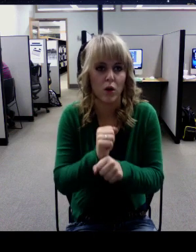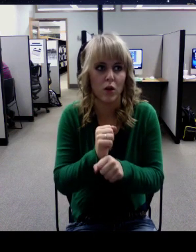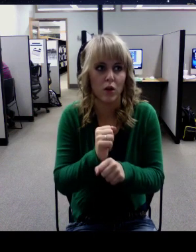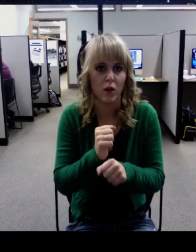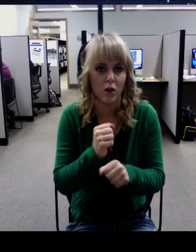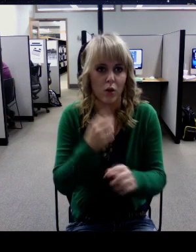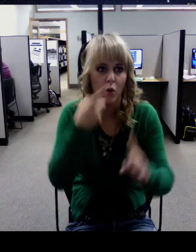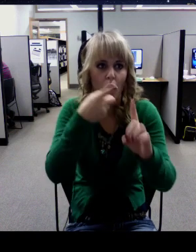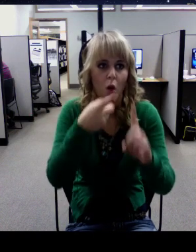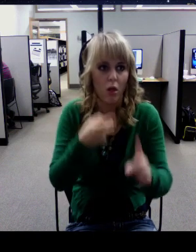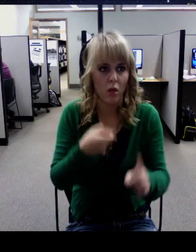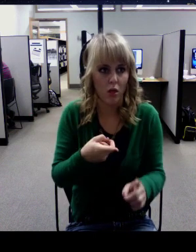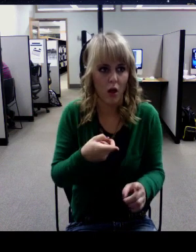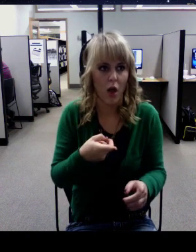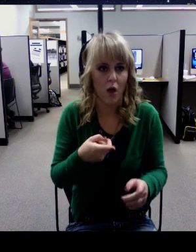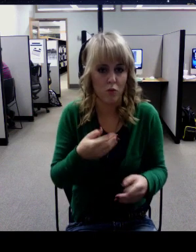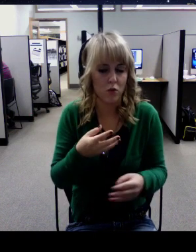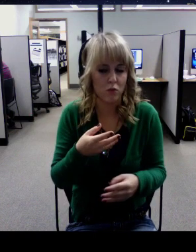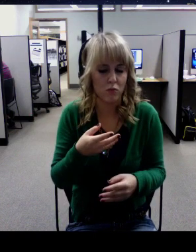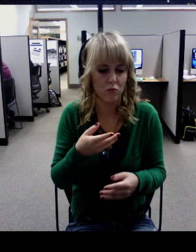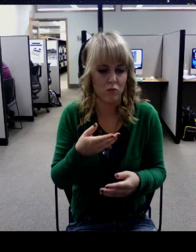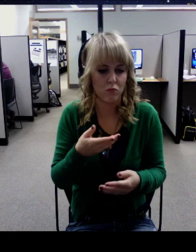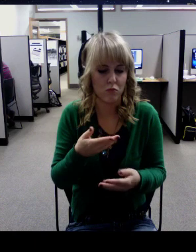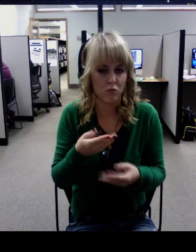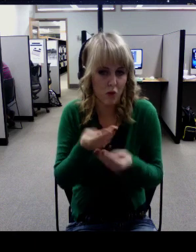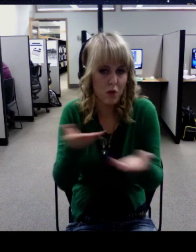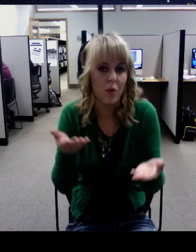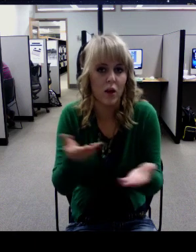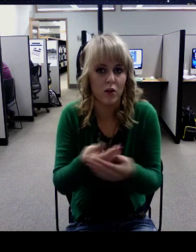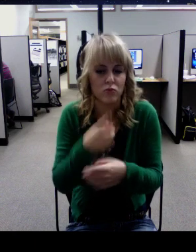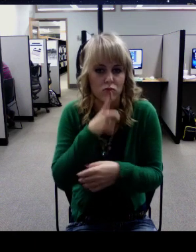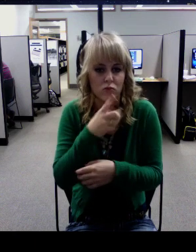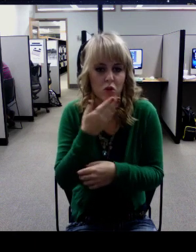else. You have to be detail oriented and fairly organized,